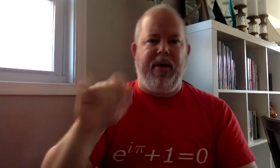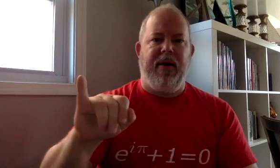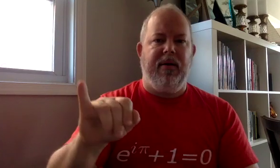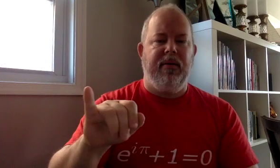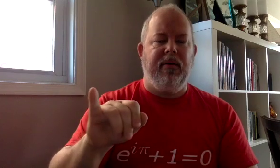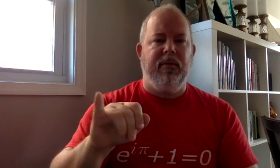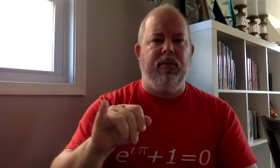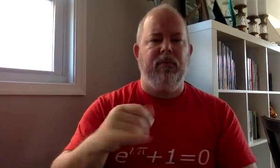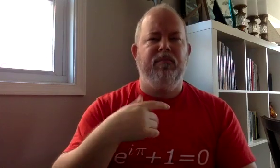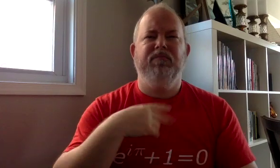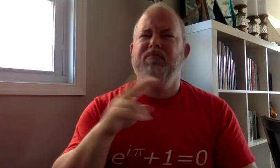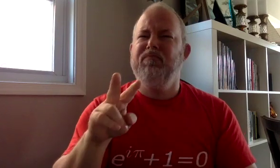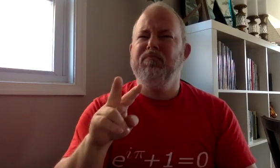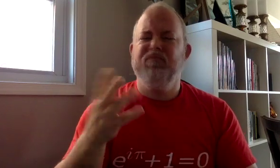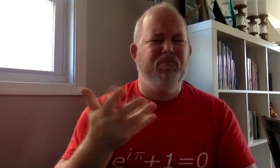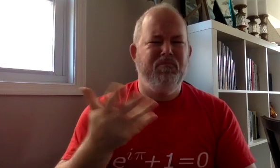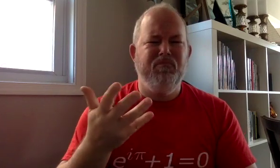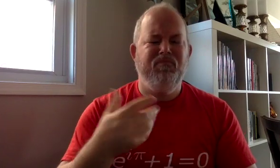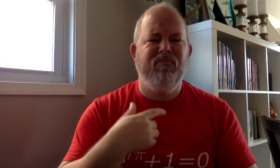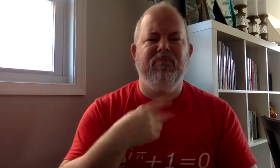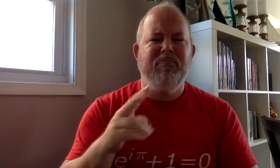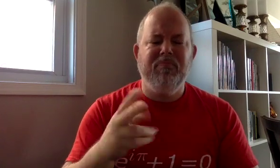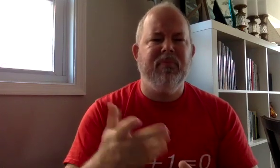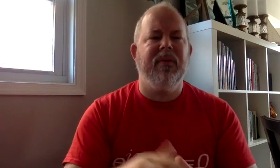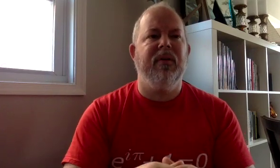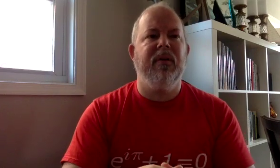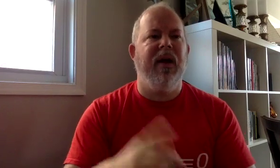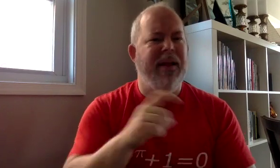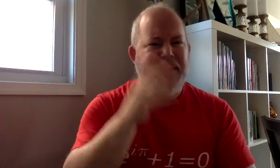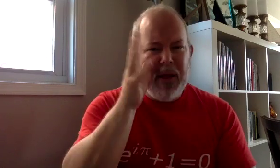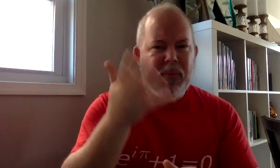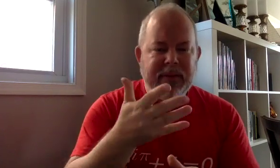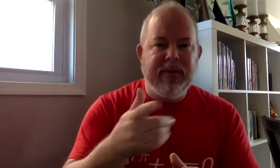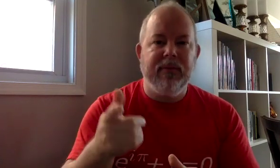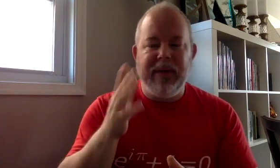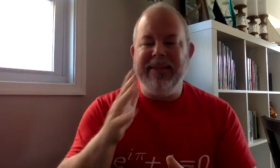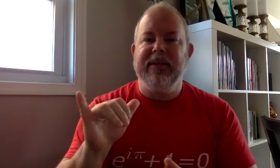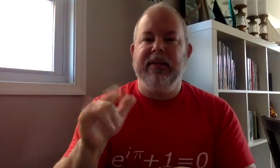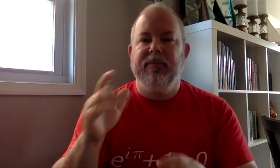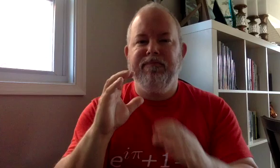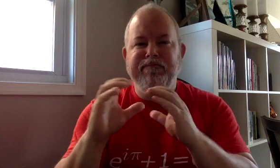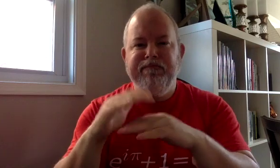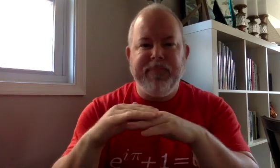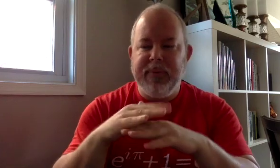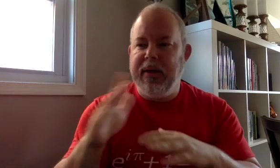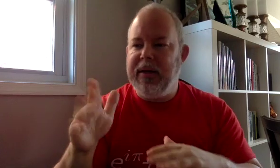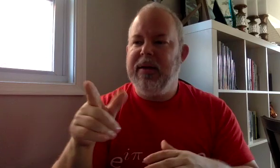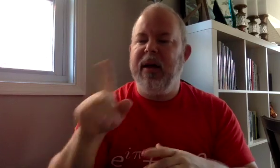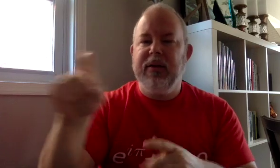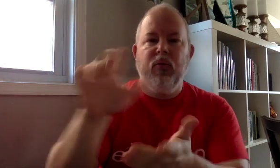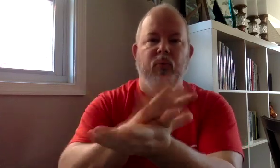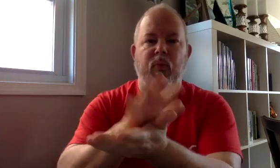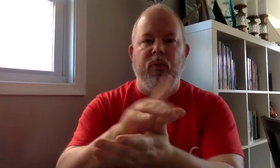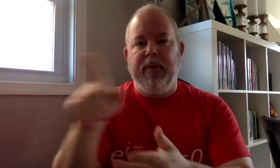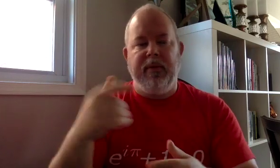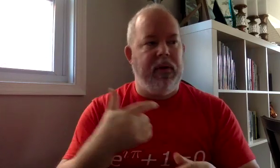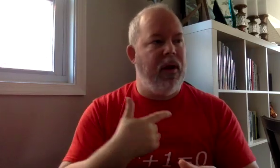New York, 10 p.m. in Kyiv, where Russian forces appear to be growing more brutal in their attack, seemingly nothing